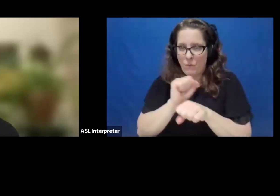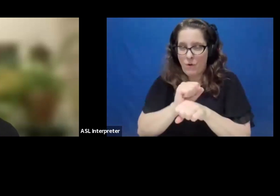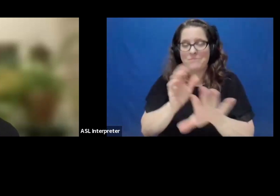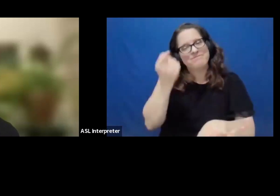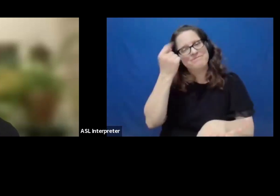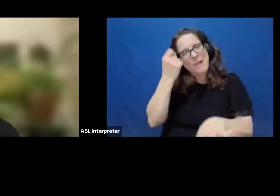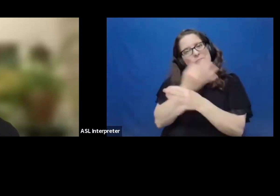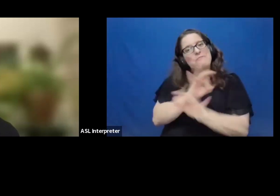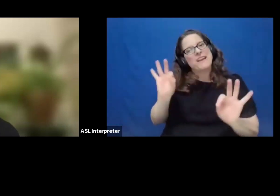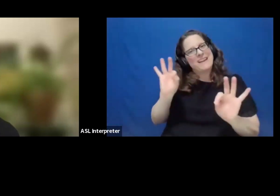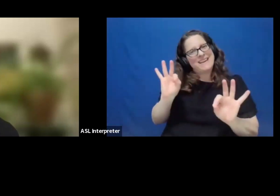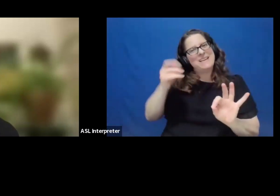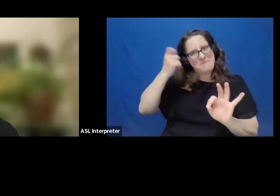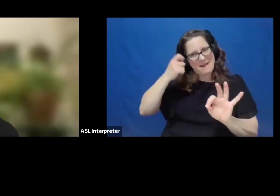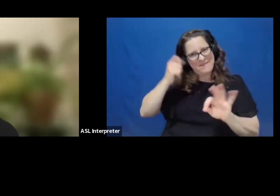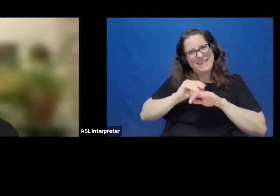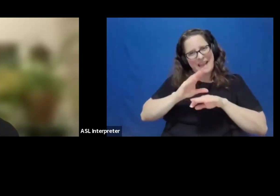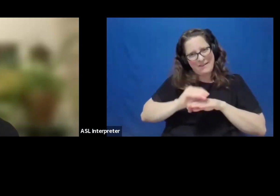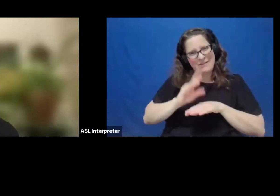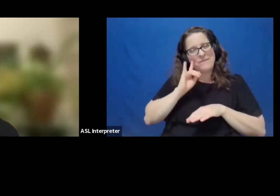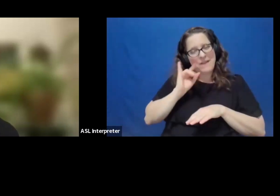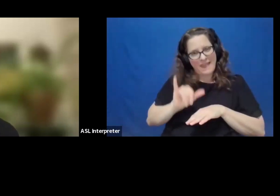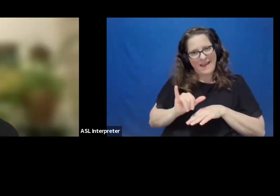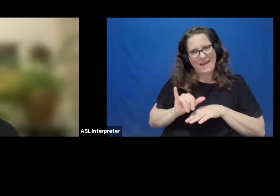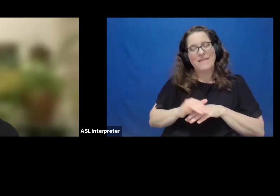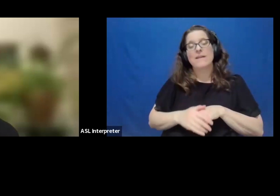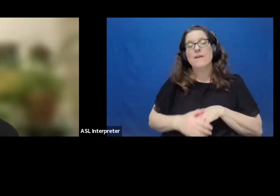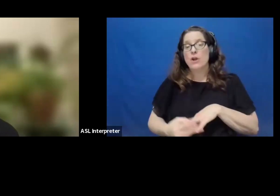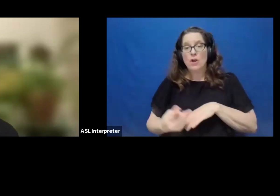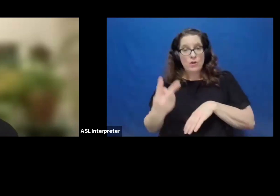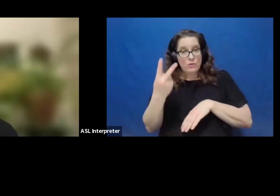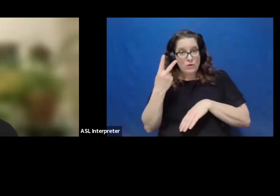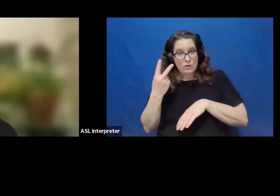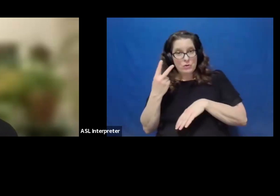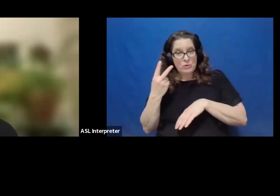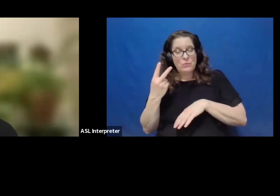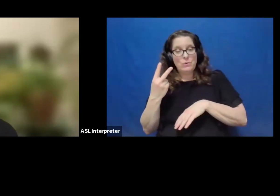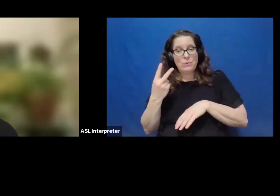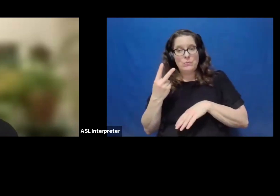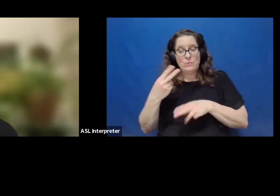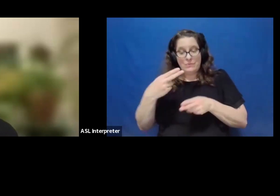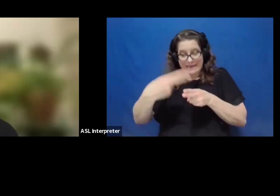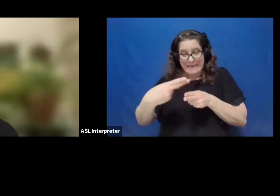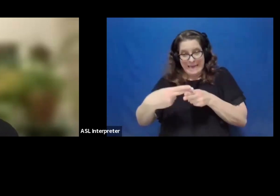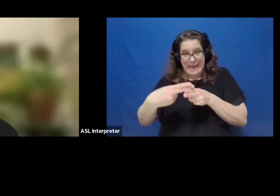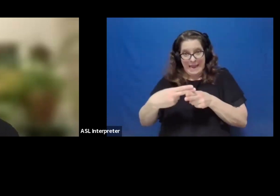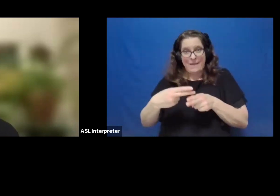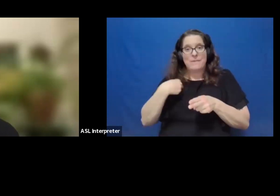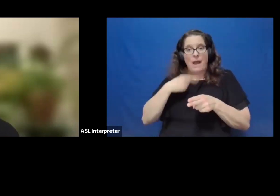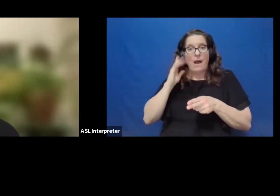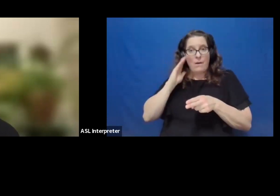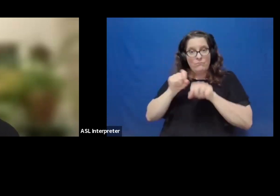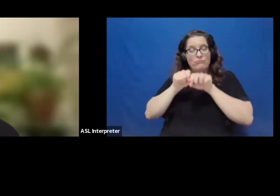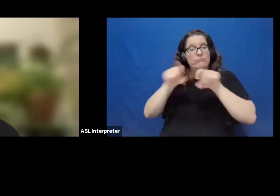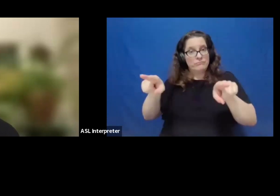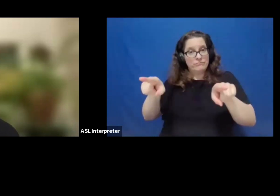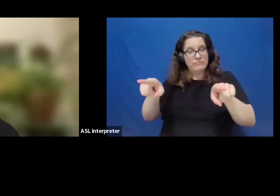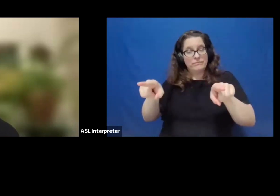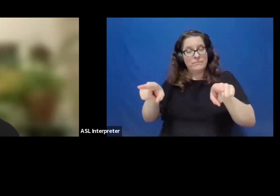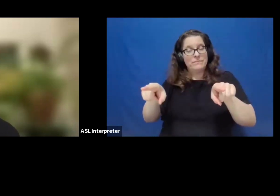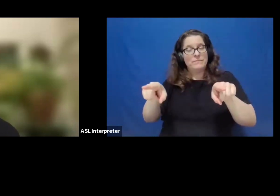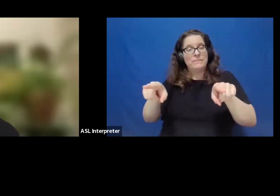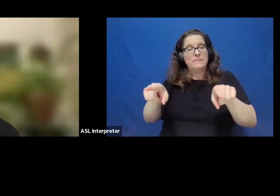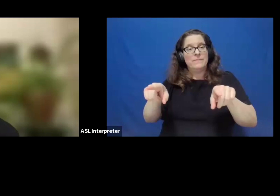least. The two benefits counselors whose information Melissa will be emailing to